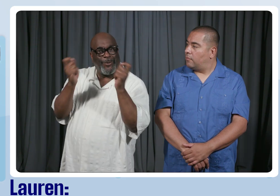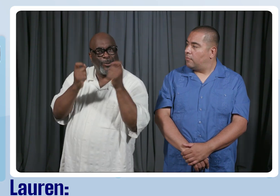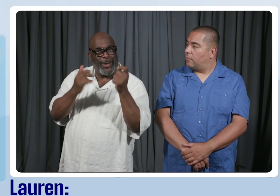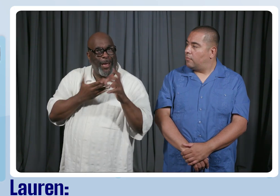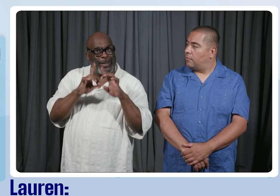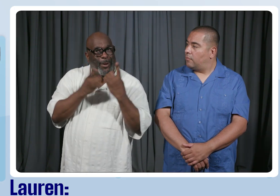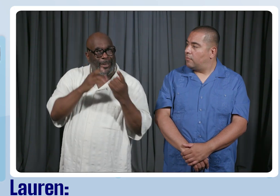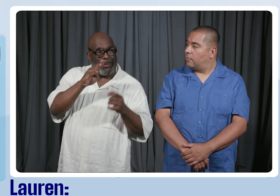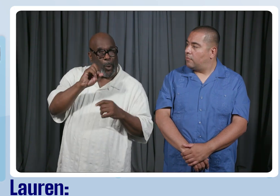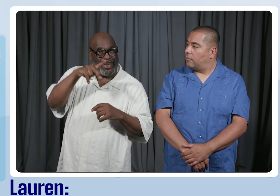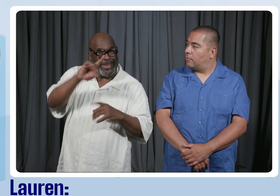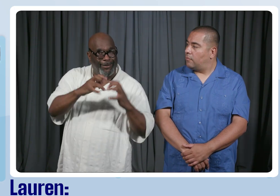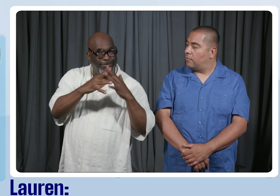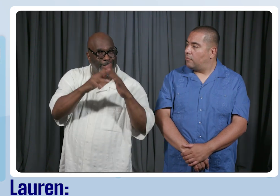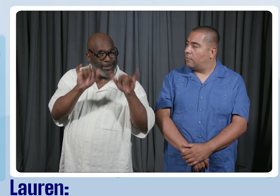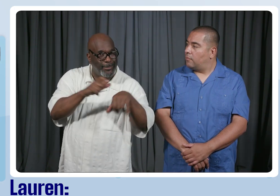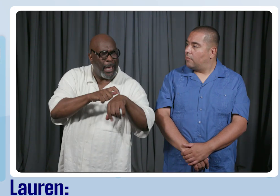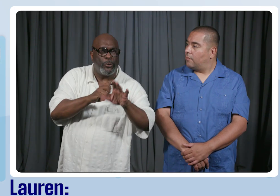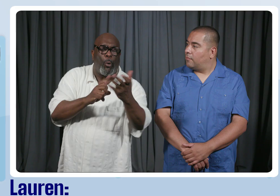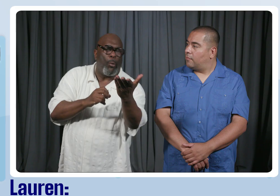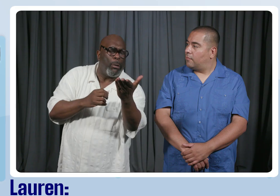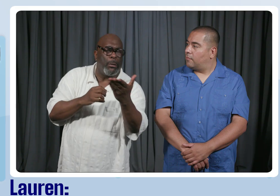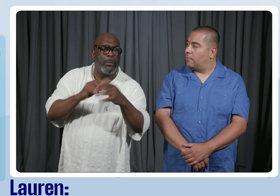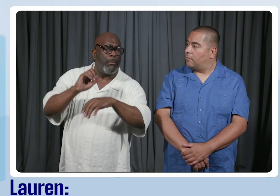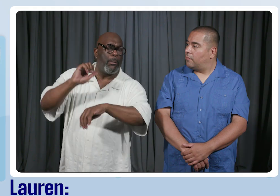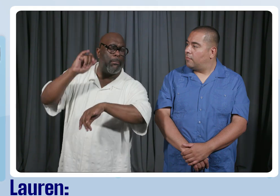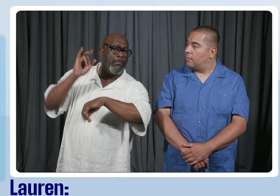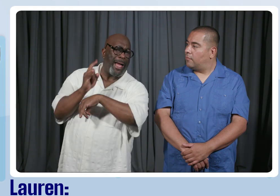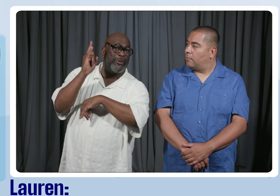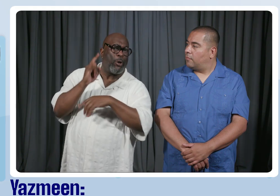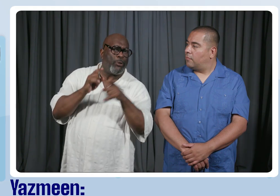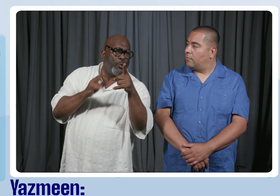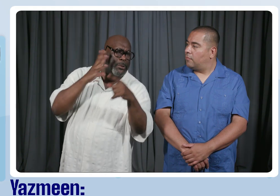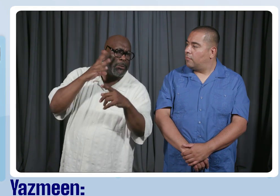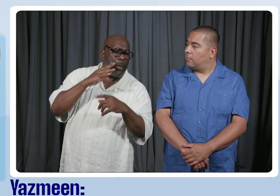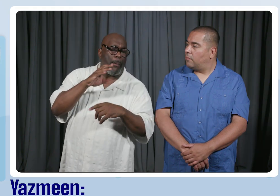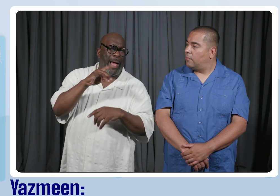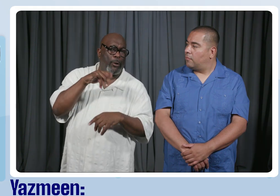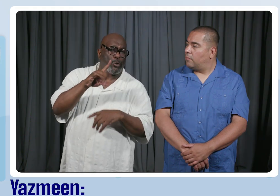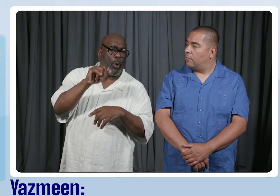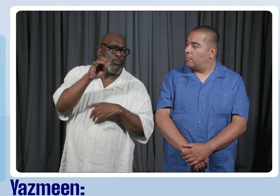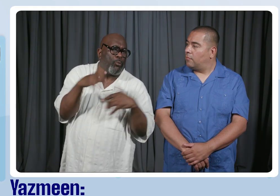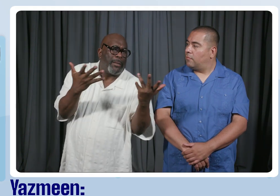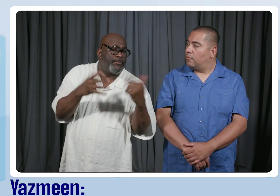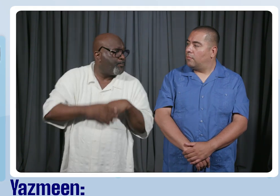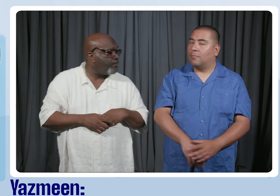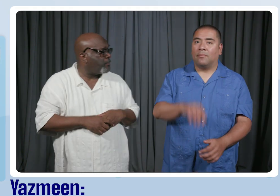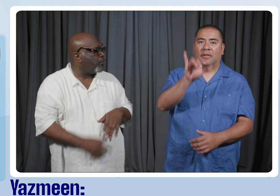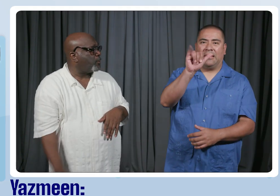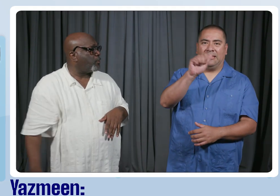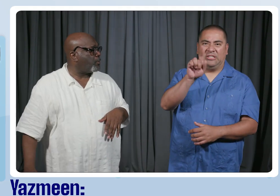department, MOPD. So what is the milestone that you're celebrating? We're celebrating our